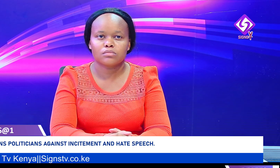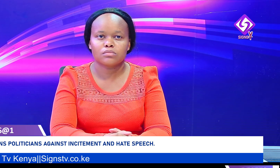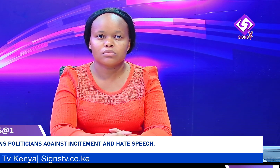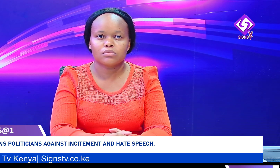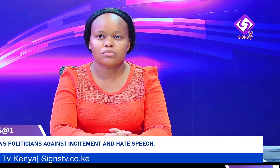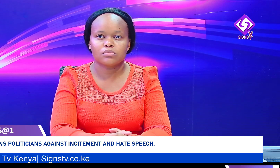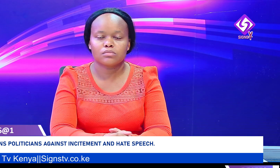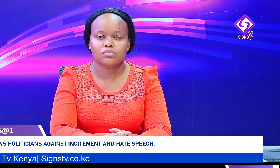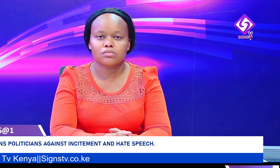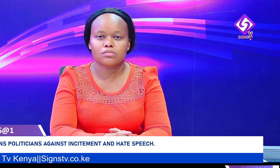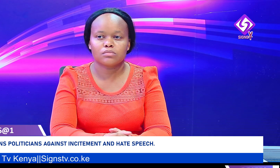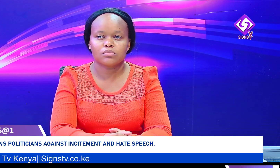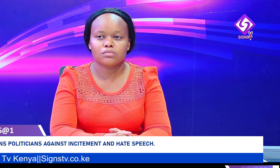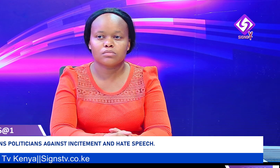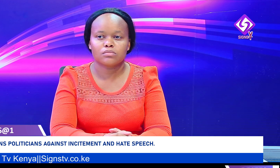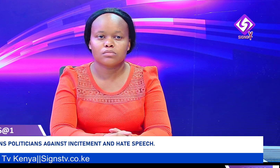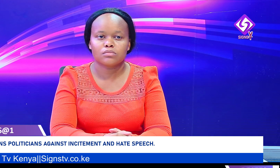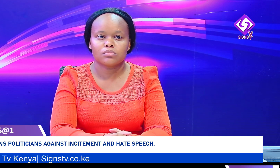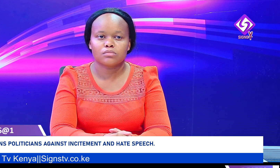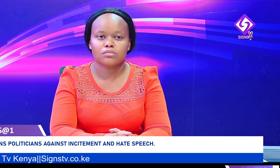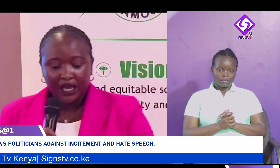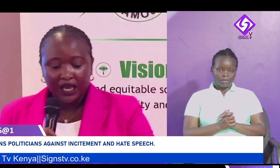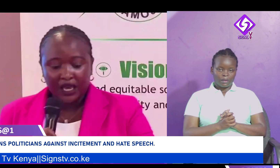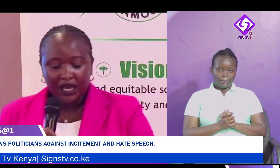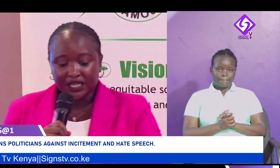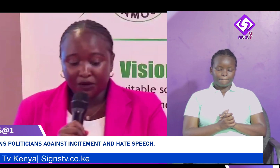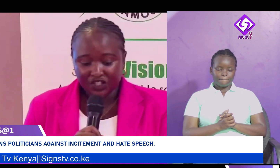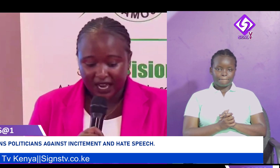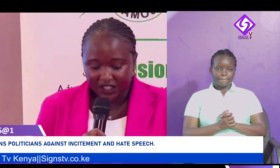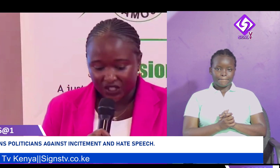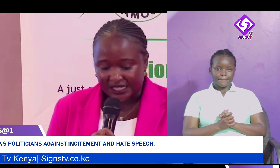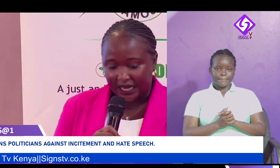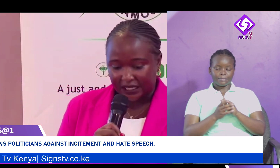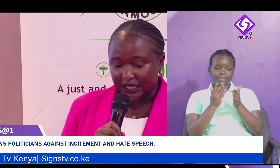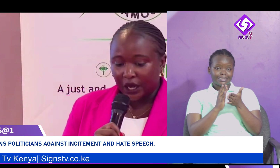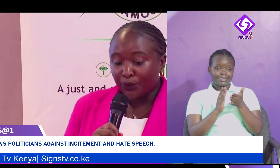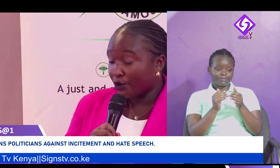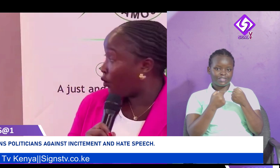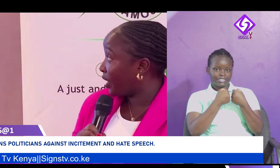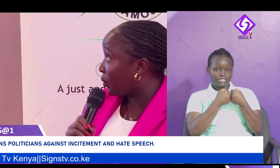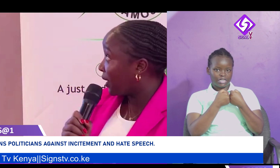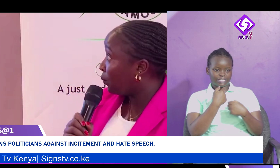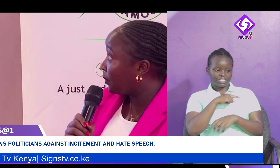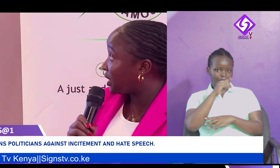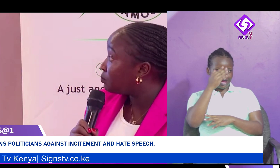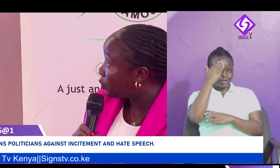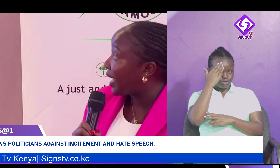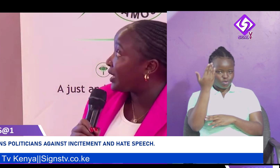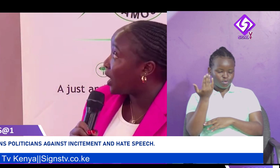coexistence, strengthening national cohesion. Some of the challenges that we know that we may